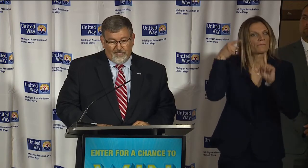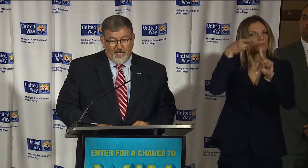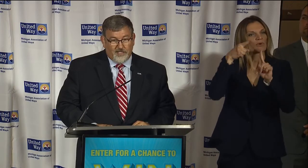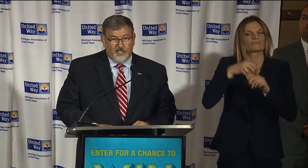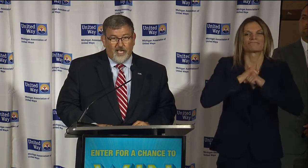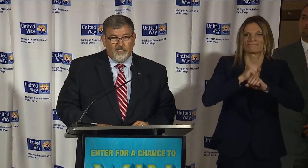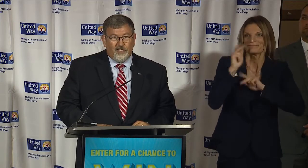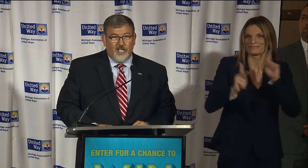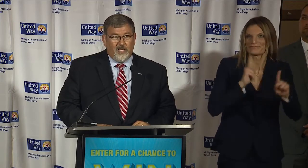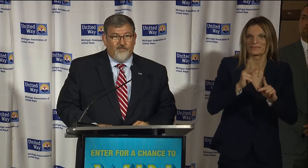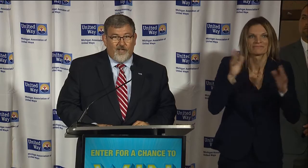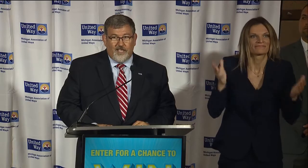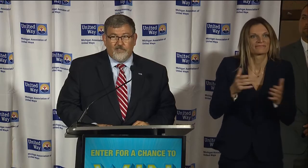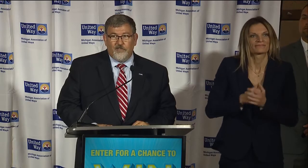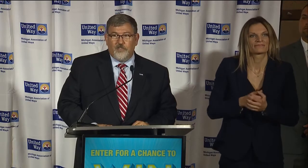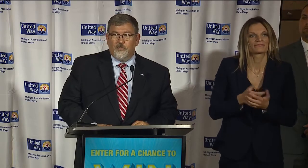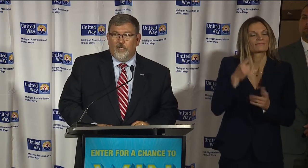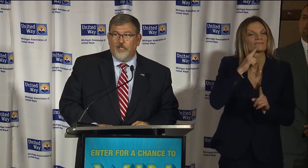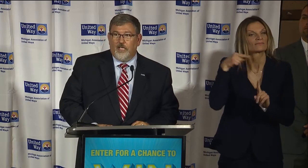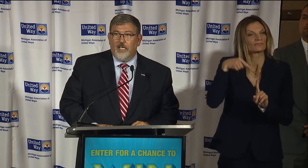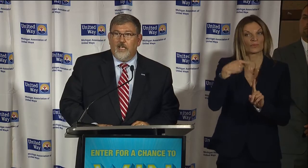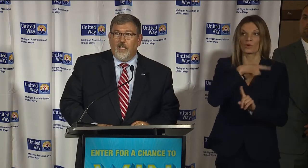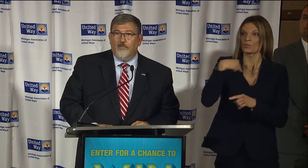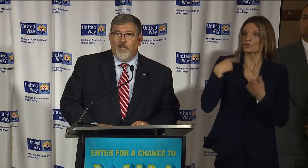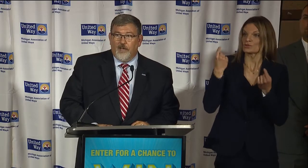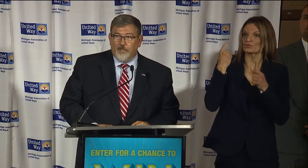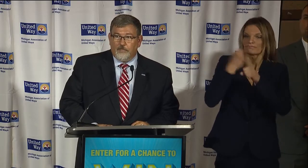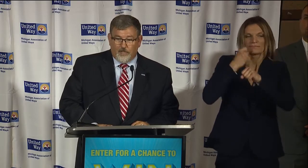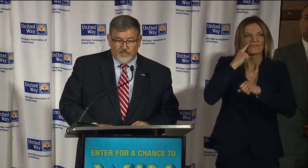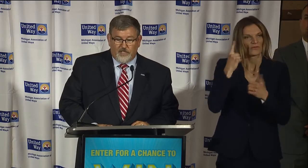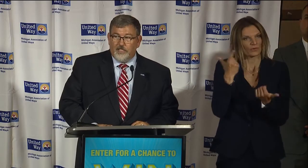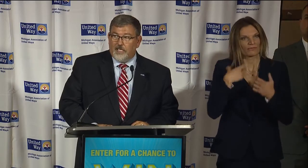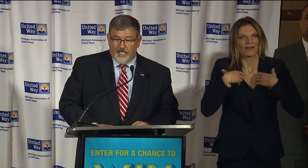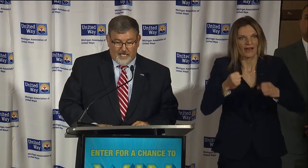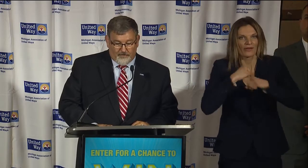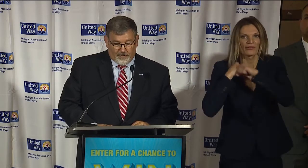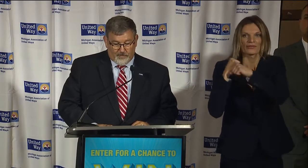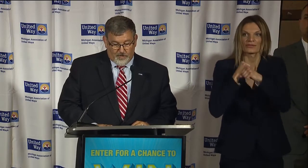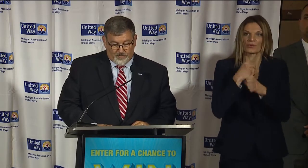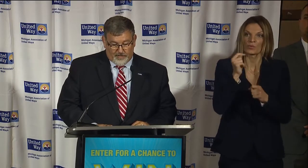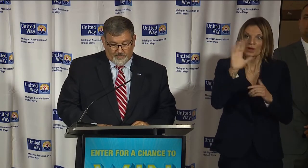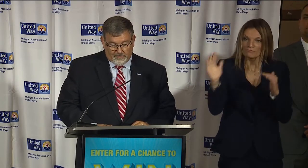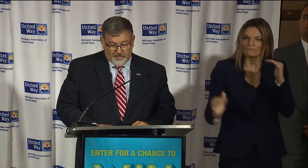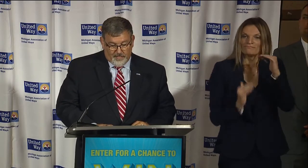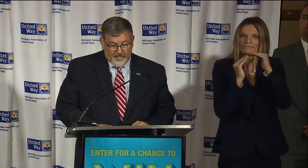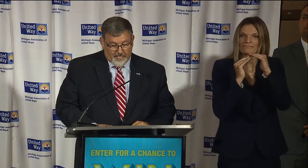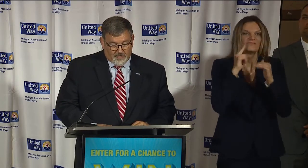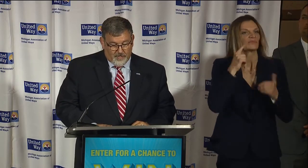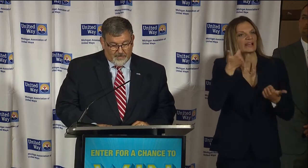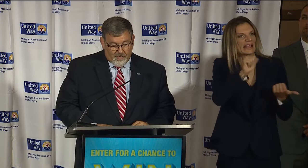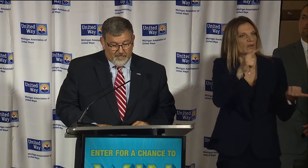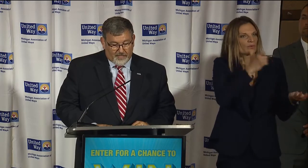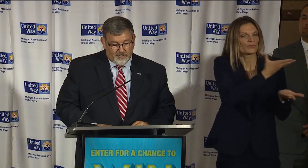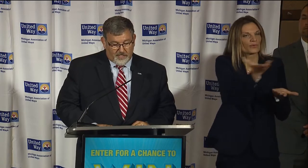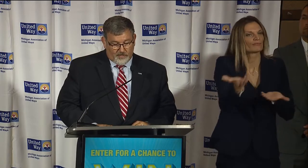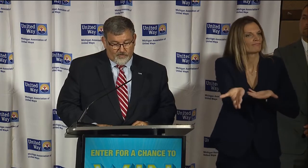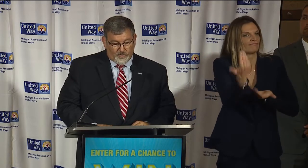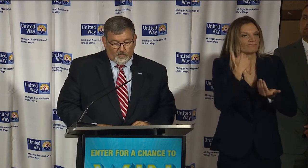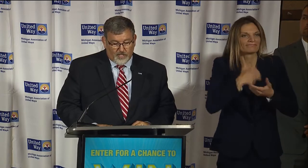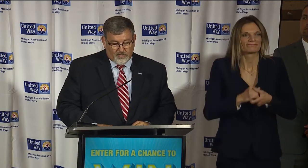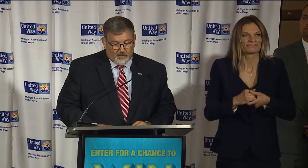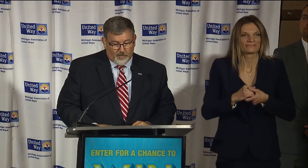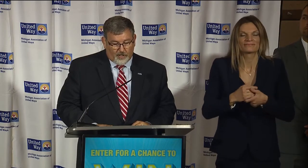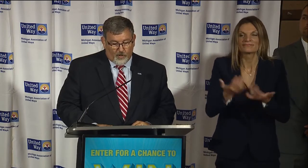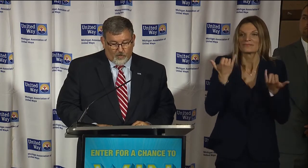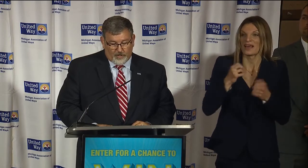health, education, and financial stability of every person in every community. As the pandemic continues,